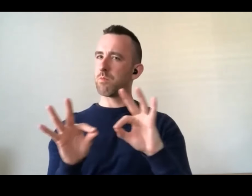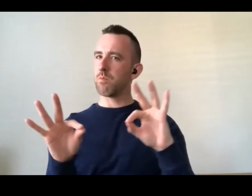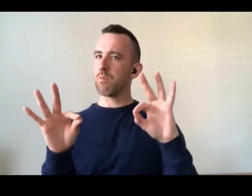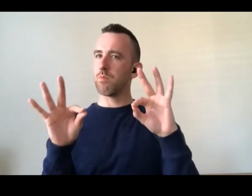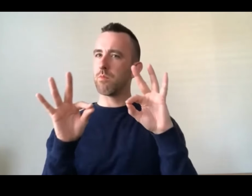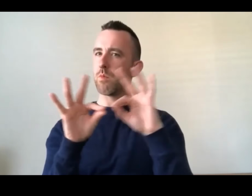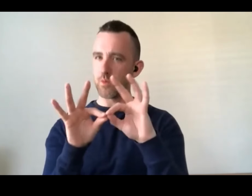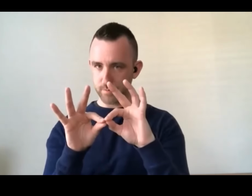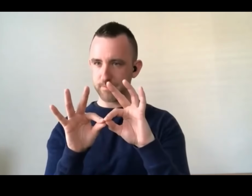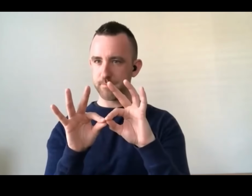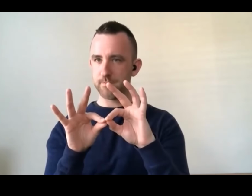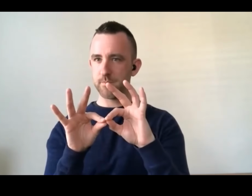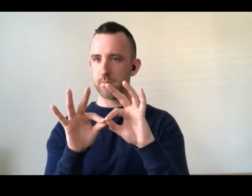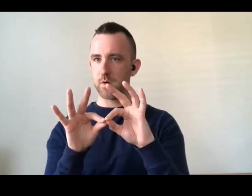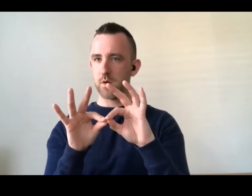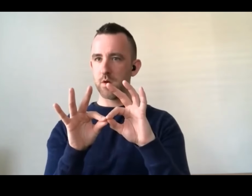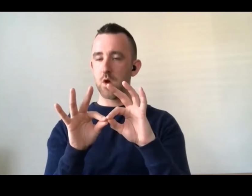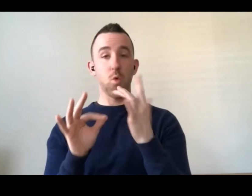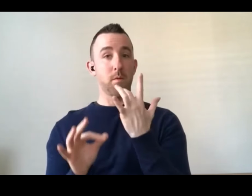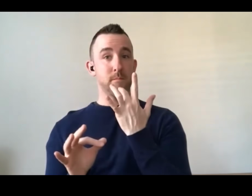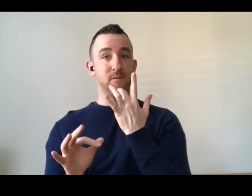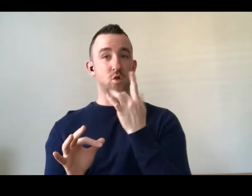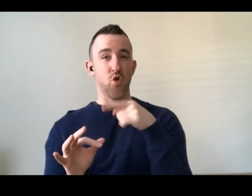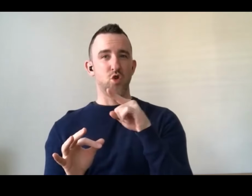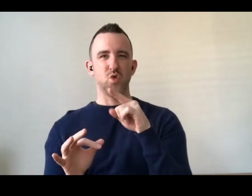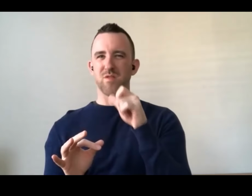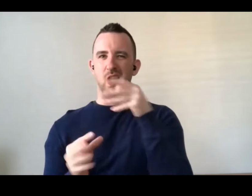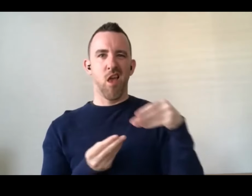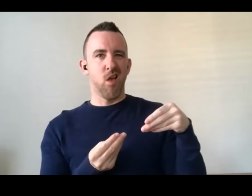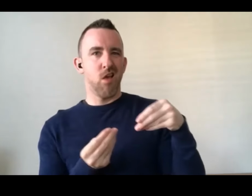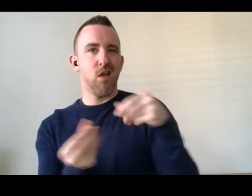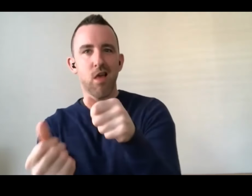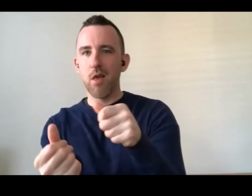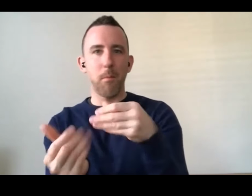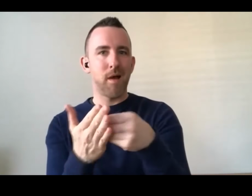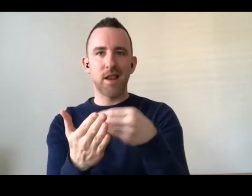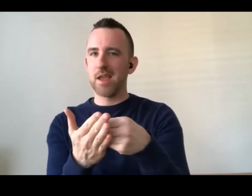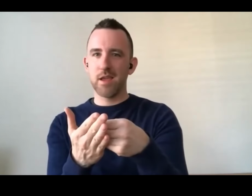that we would rather you spend as little money on the hunt as possible.